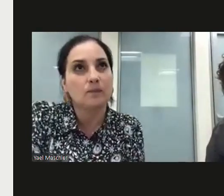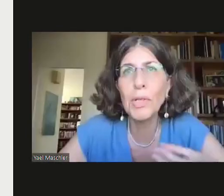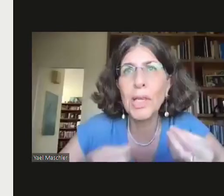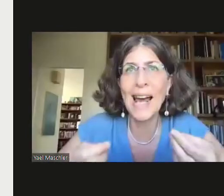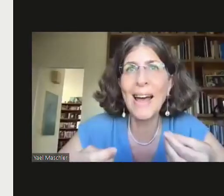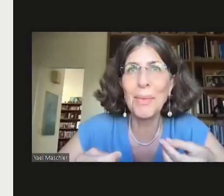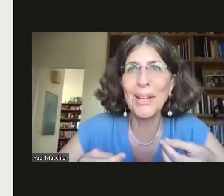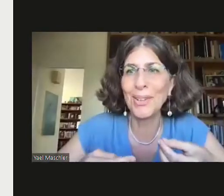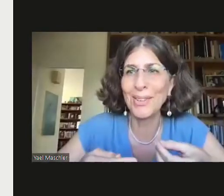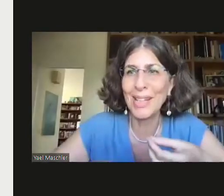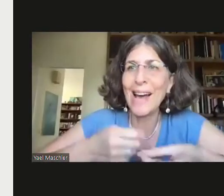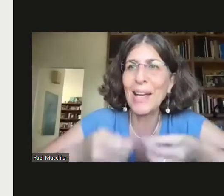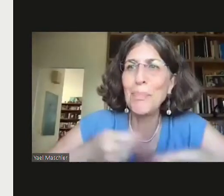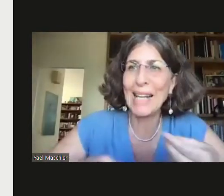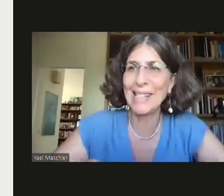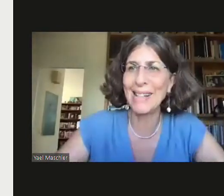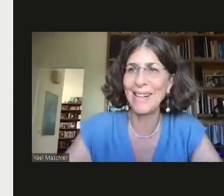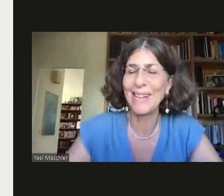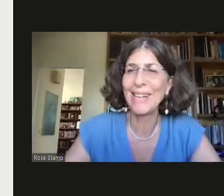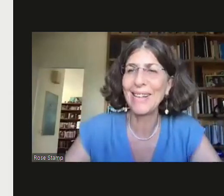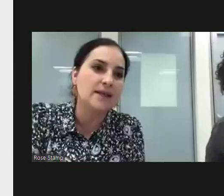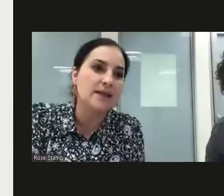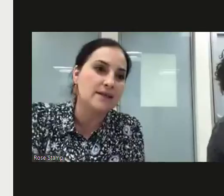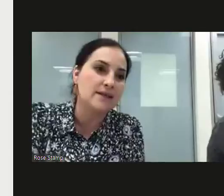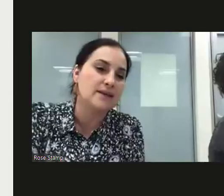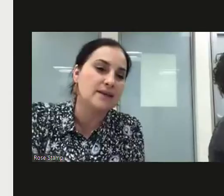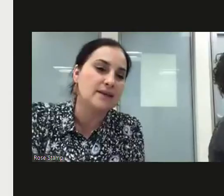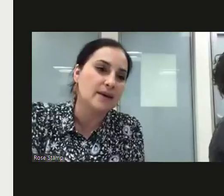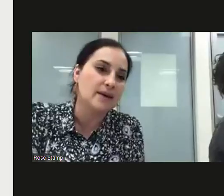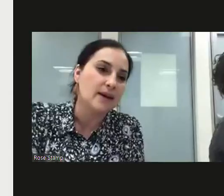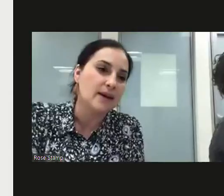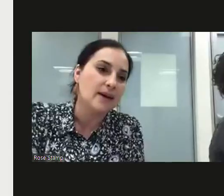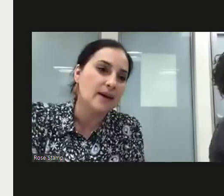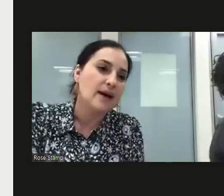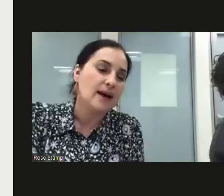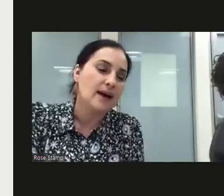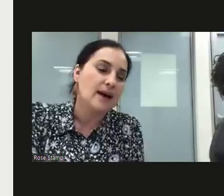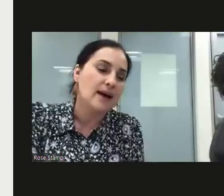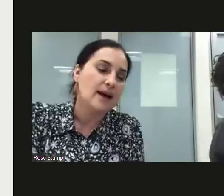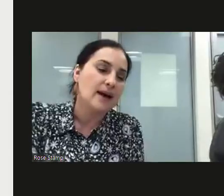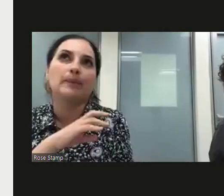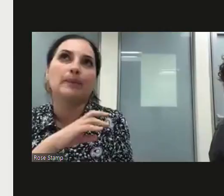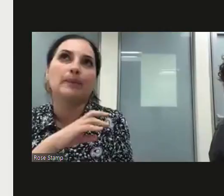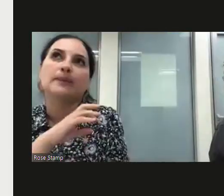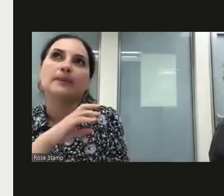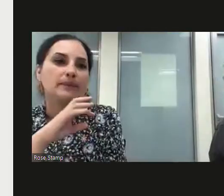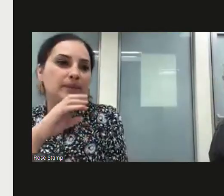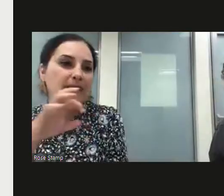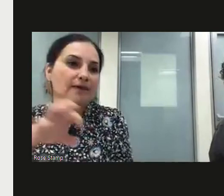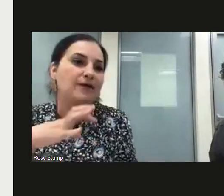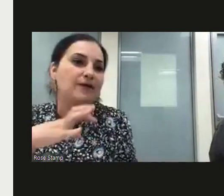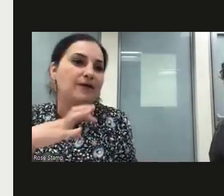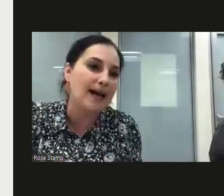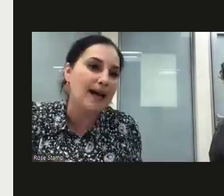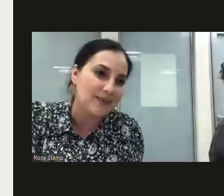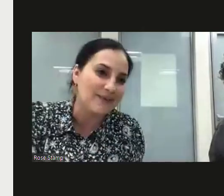Okay, but where's the time here? The time passing. and unfortunately, we don't have a kind